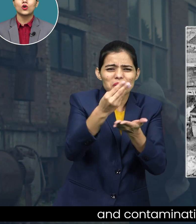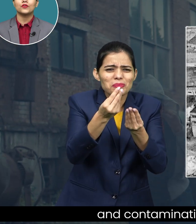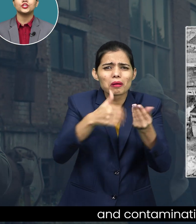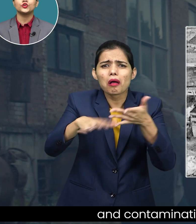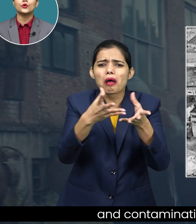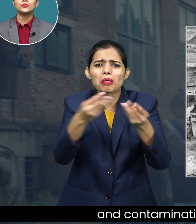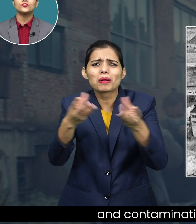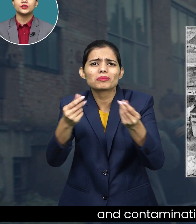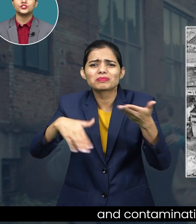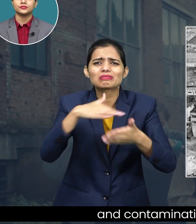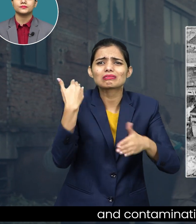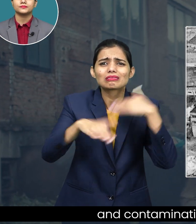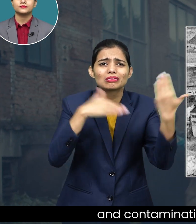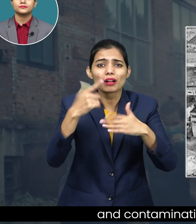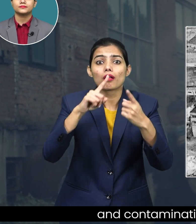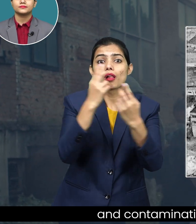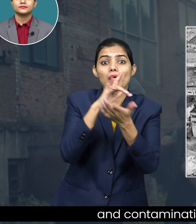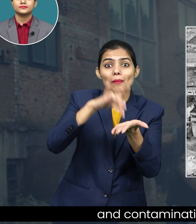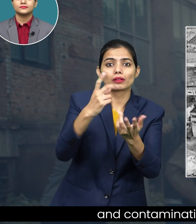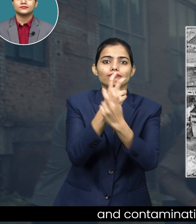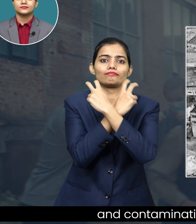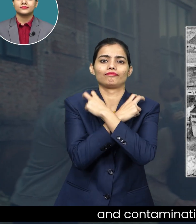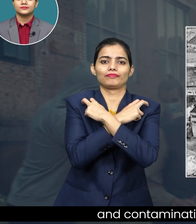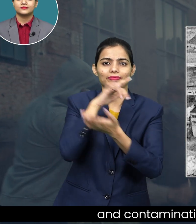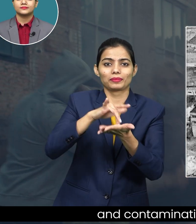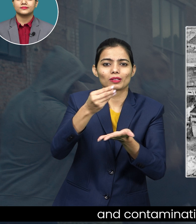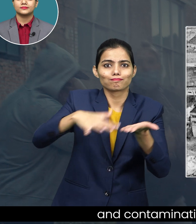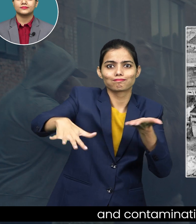contamination of the European region.